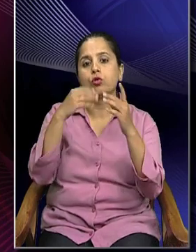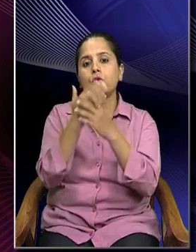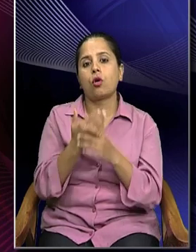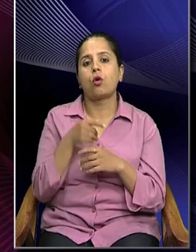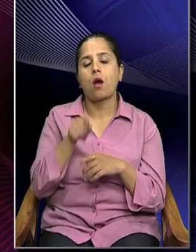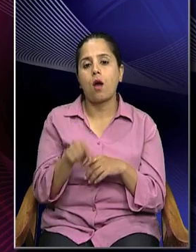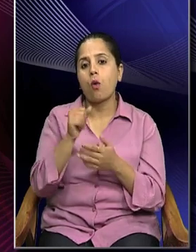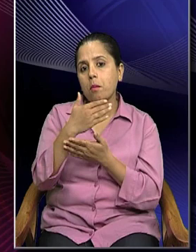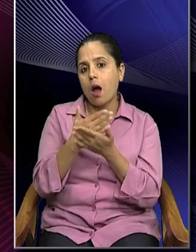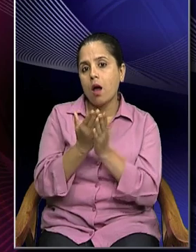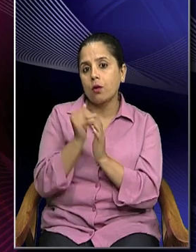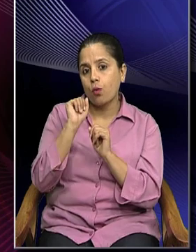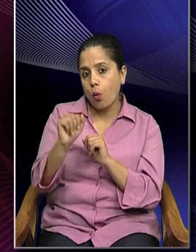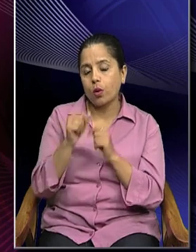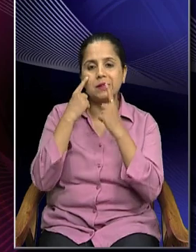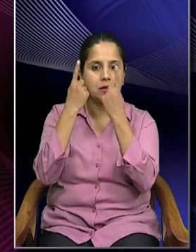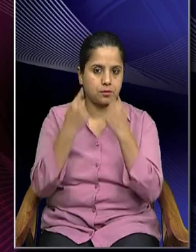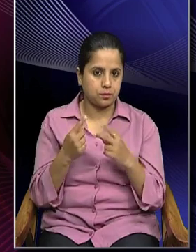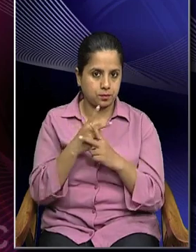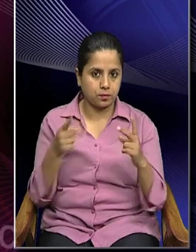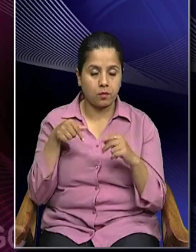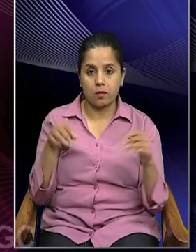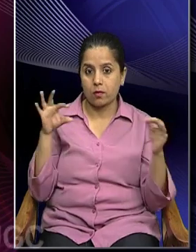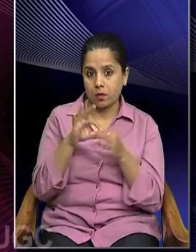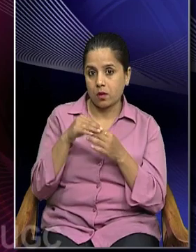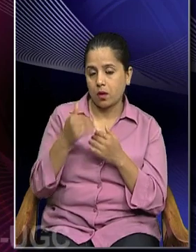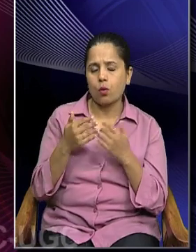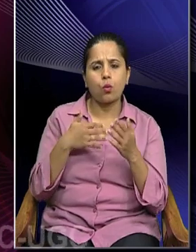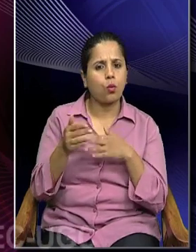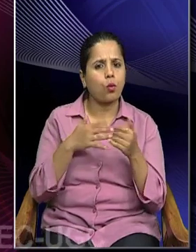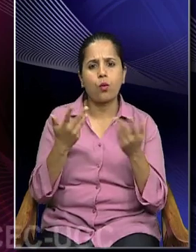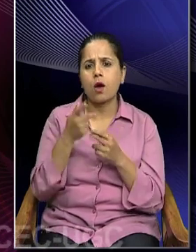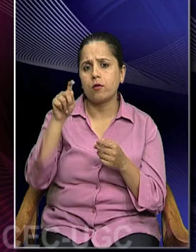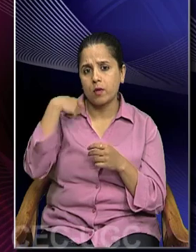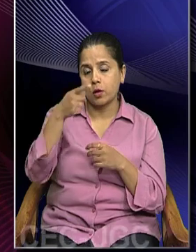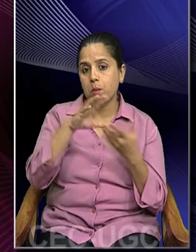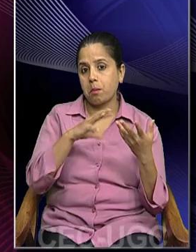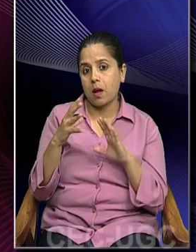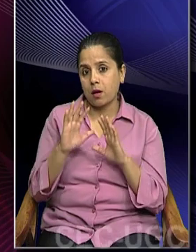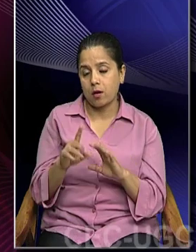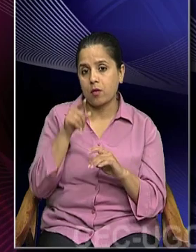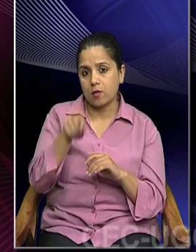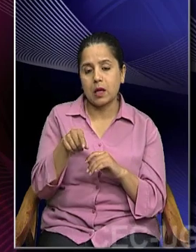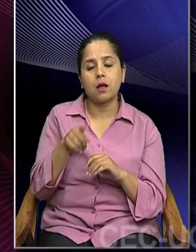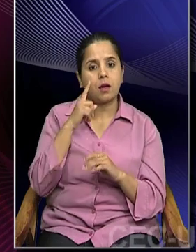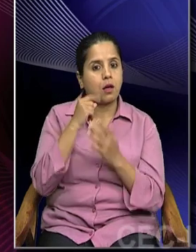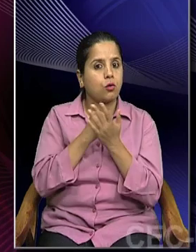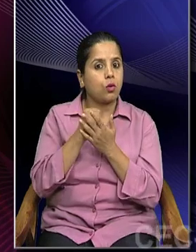as a part of their assessment. So, on the basis of whatever video they create, they are